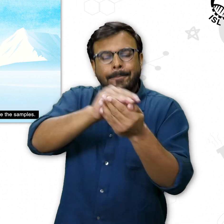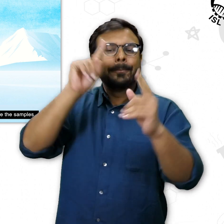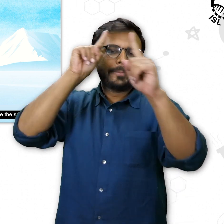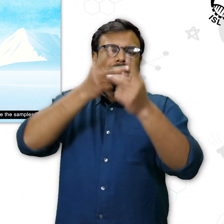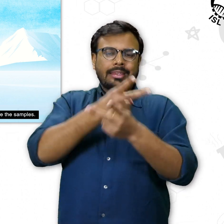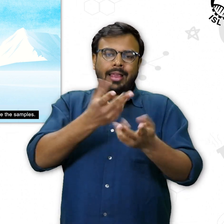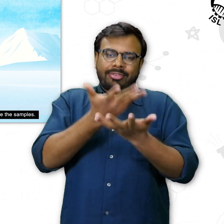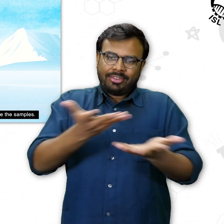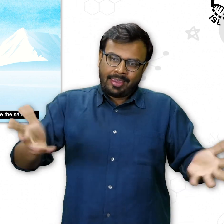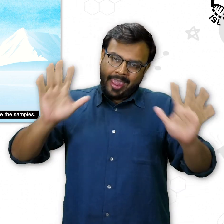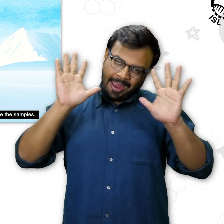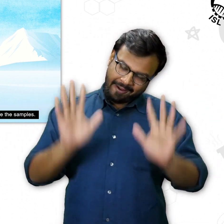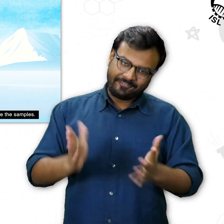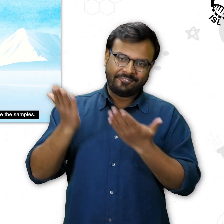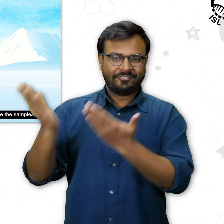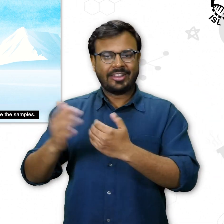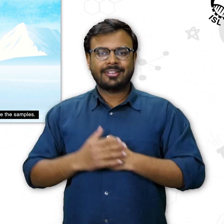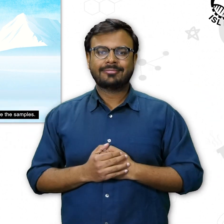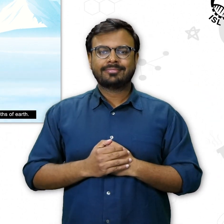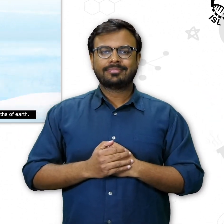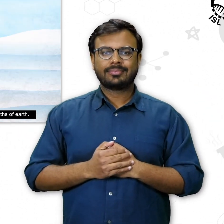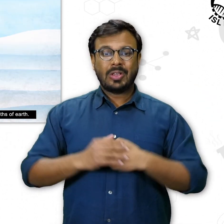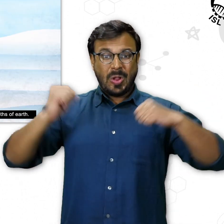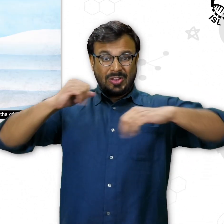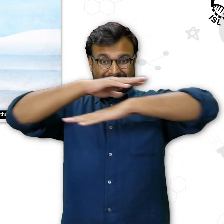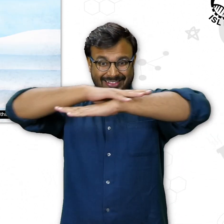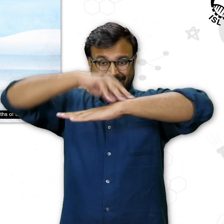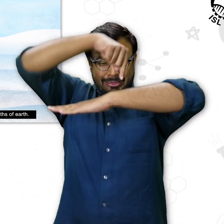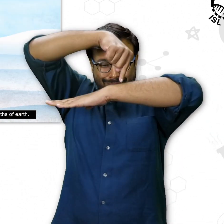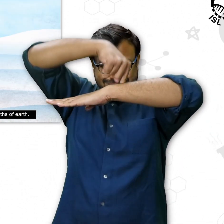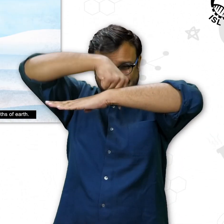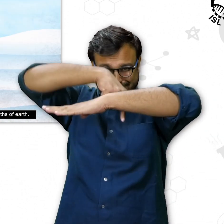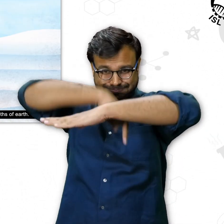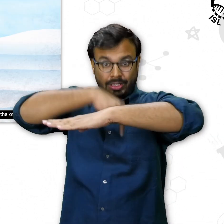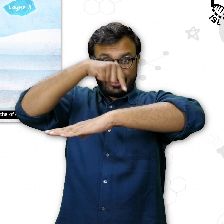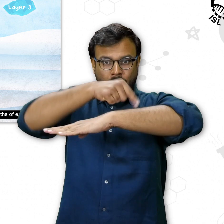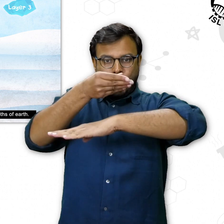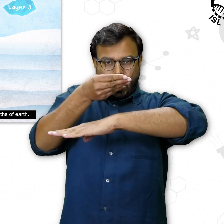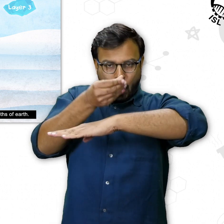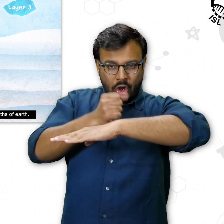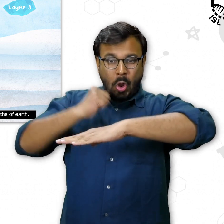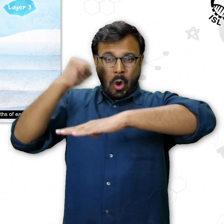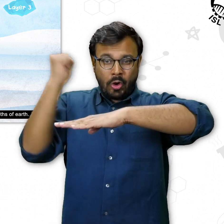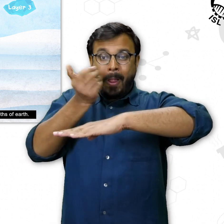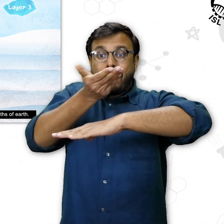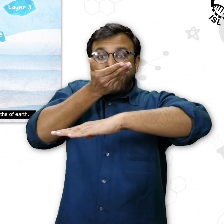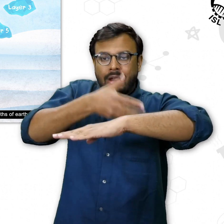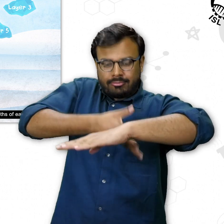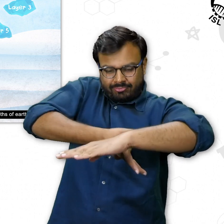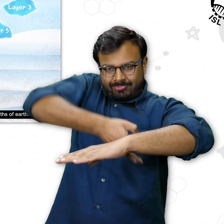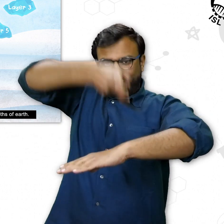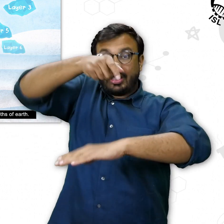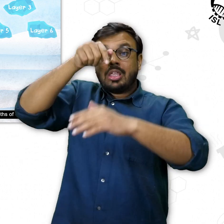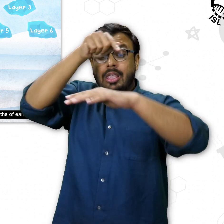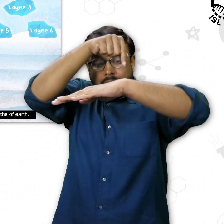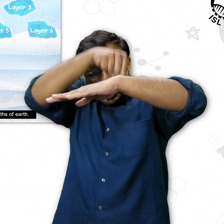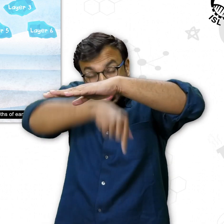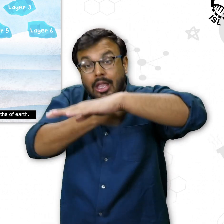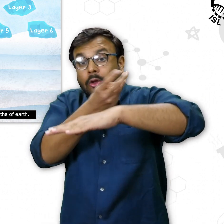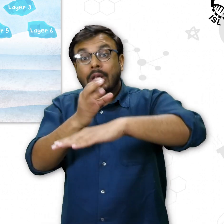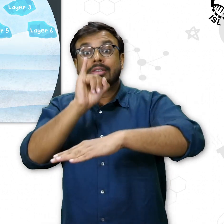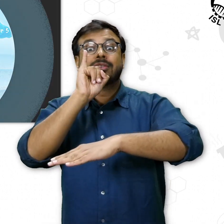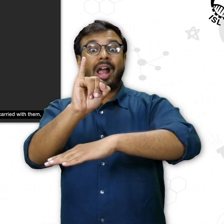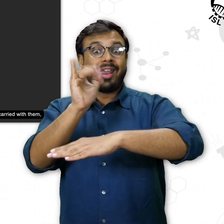and a refrigerator to store the samples. They dug and collected ice, soil, and water sample from various depths of